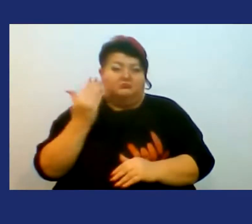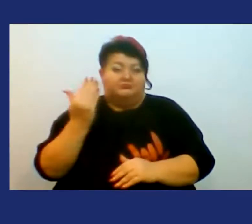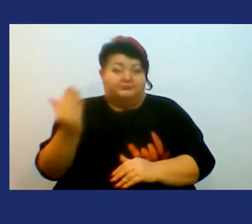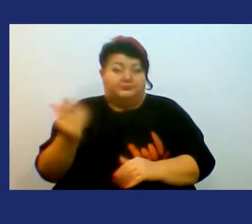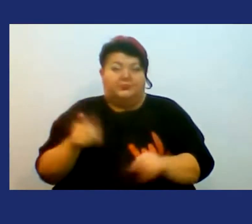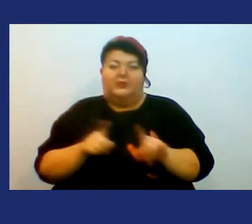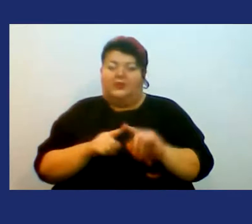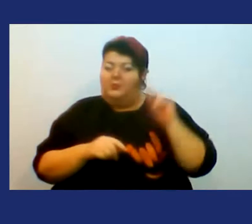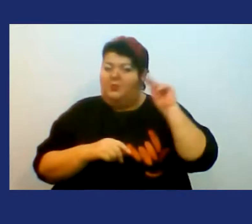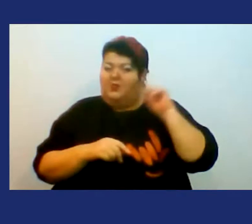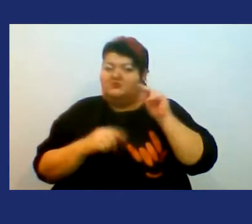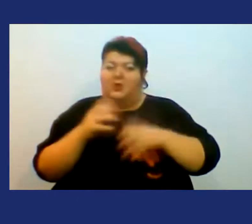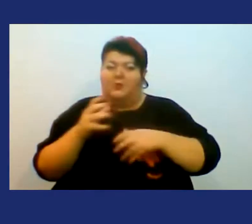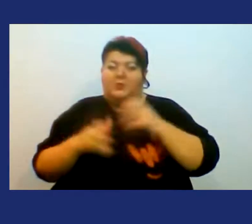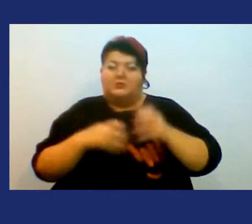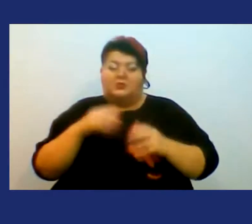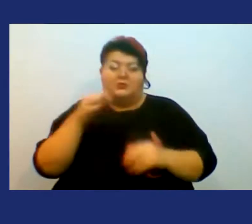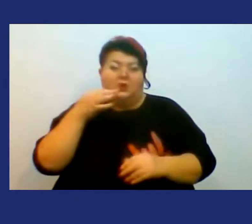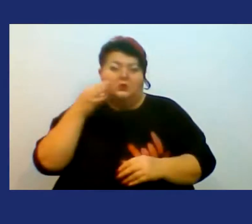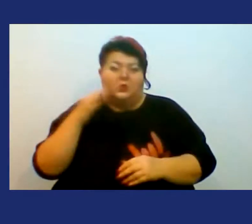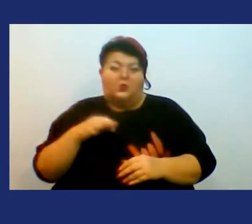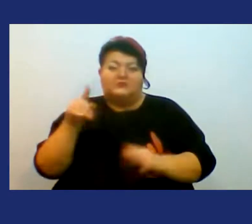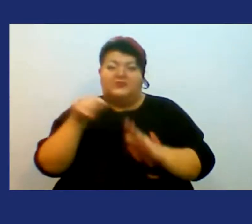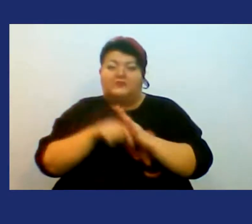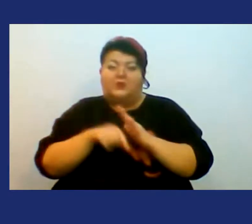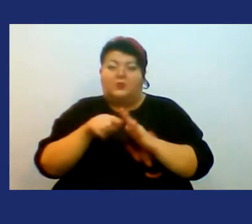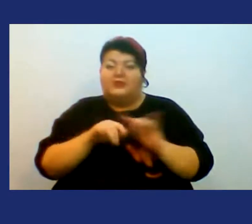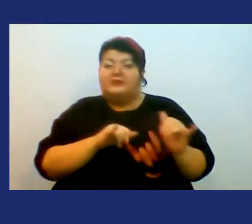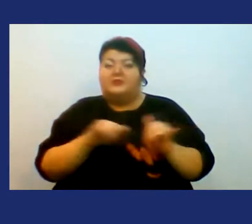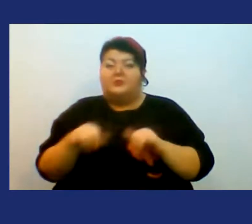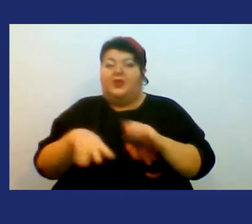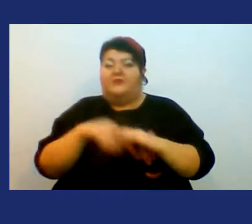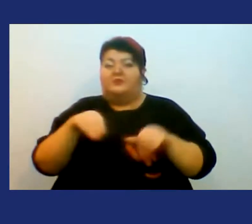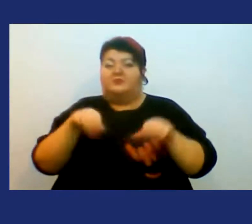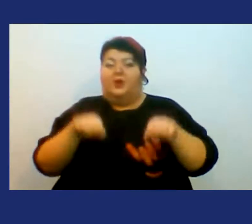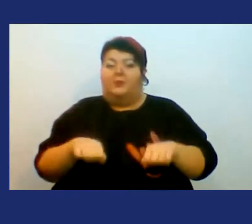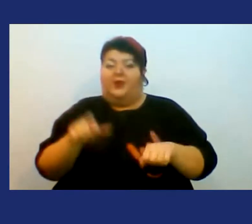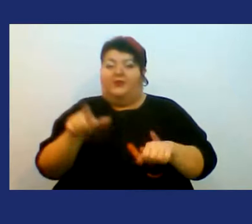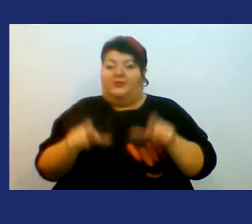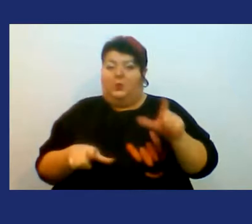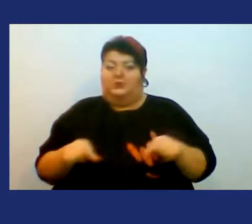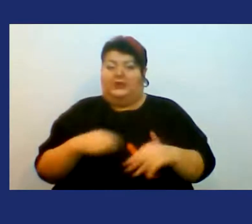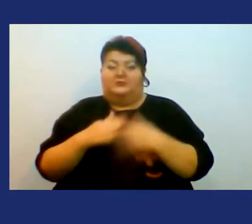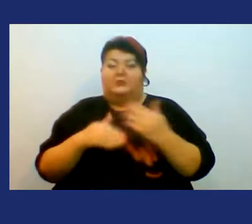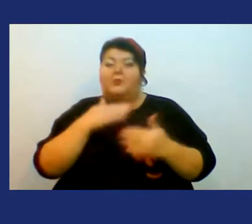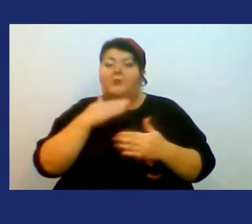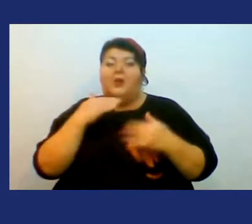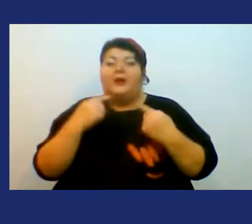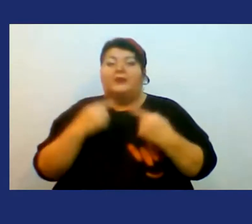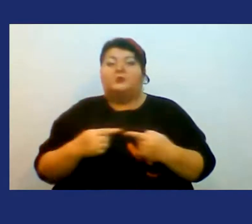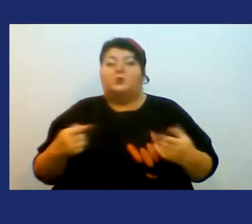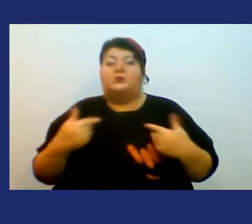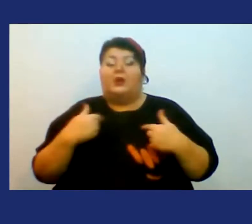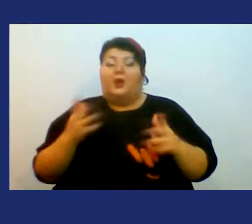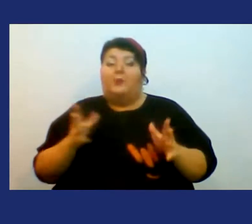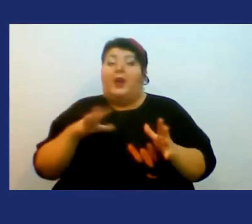the US in particular. Also, we are studying the international experience in the context of exercising right to vote for